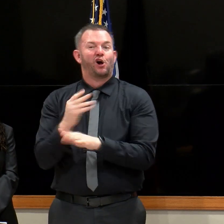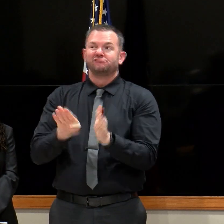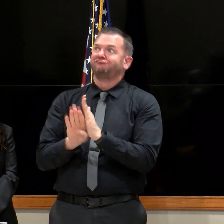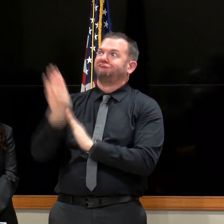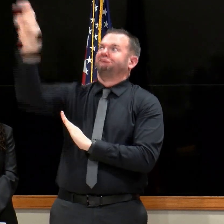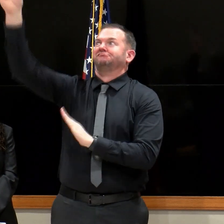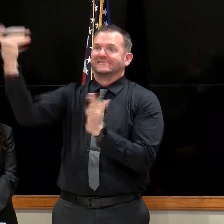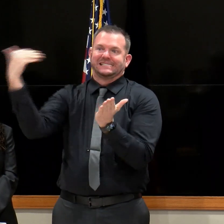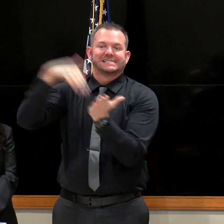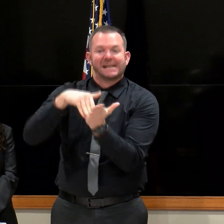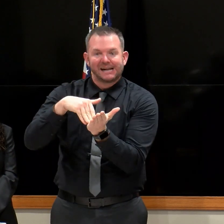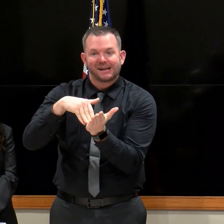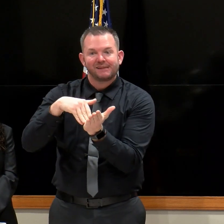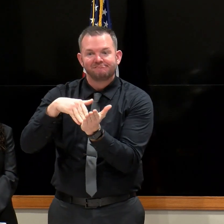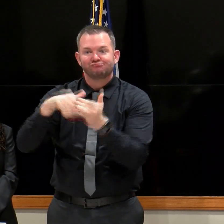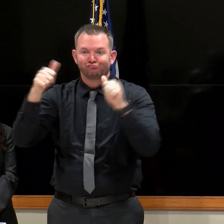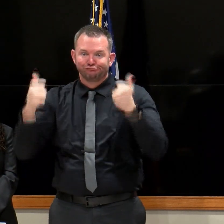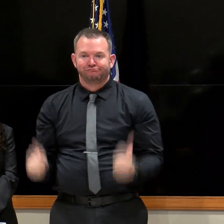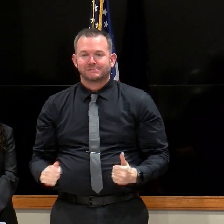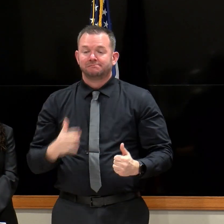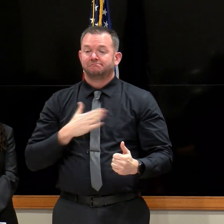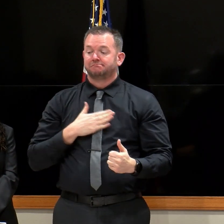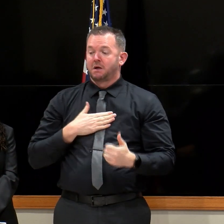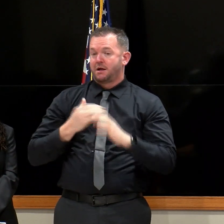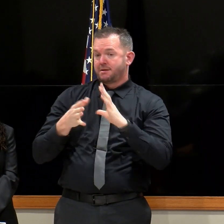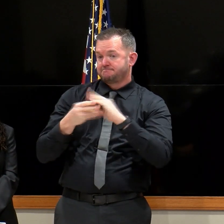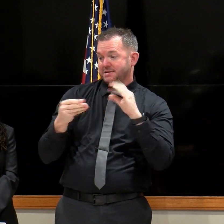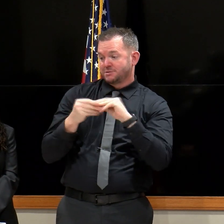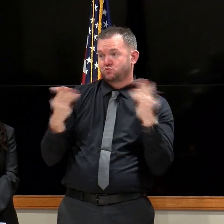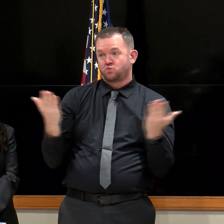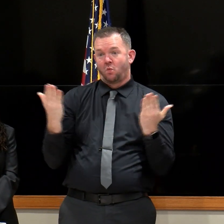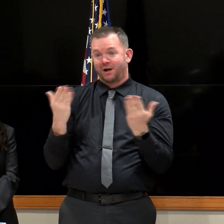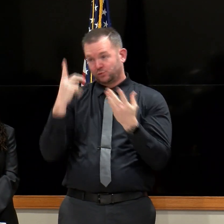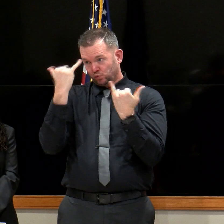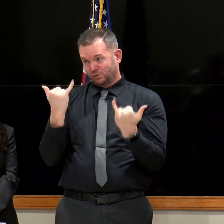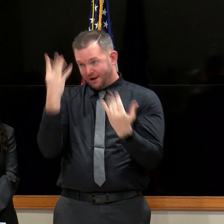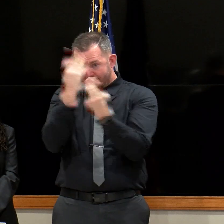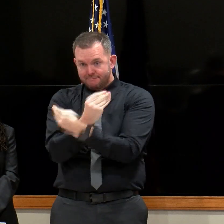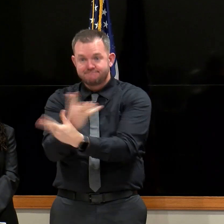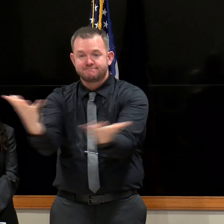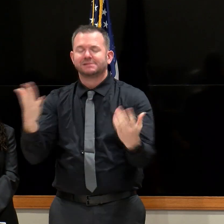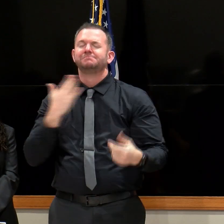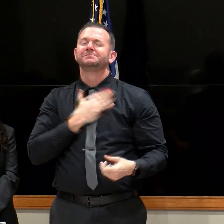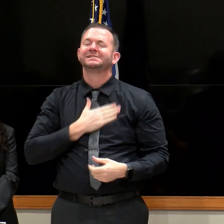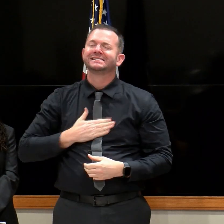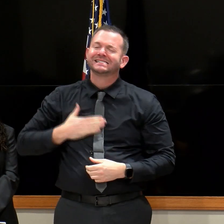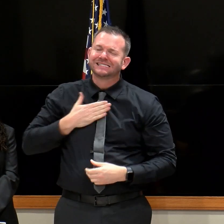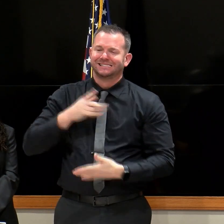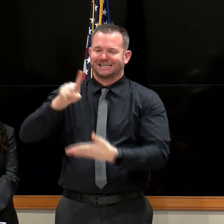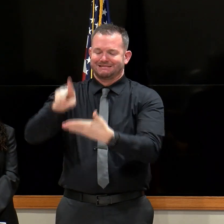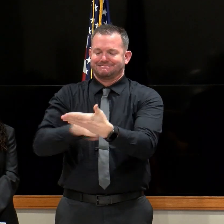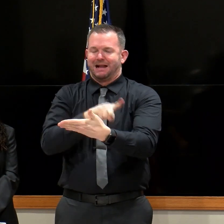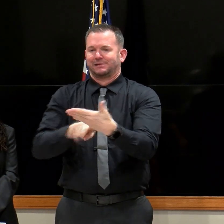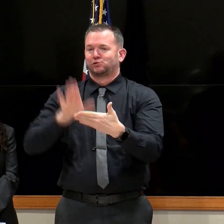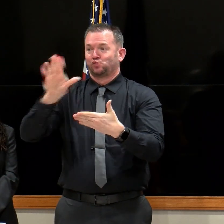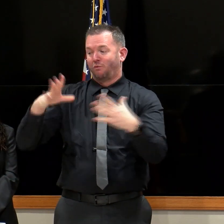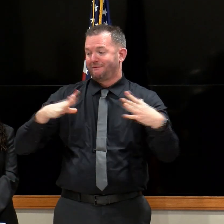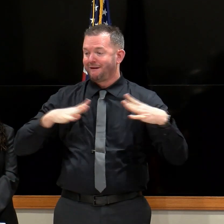today remains, please cancel gatherings and get tested. I'm happy to touch on the